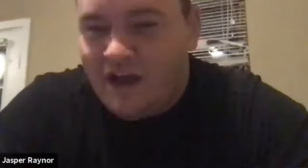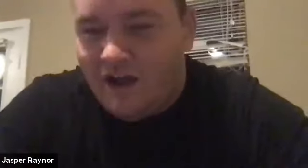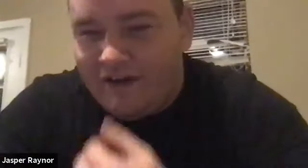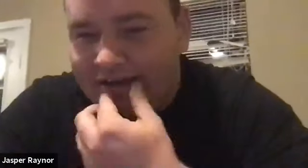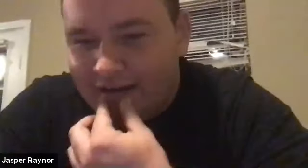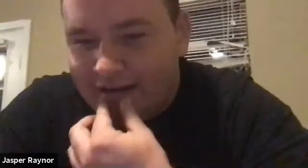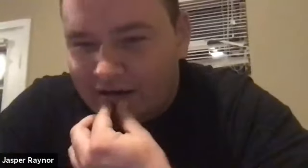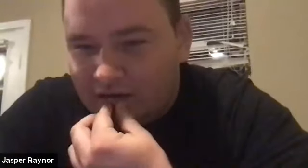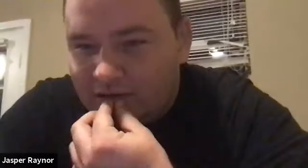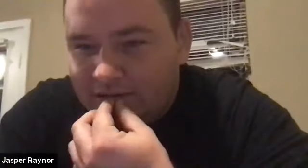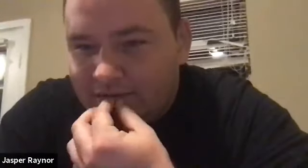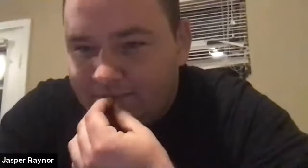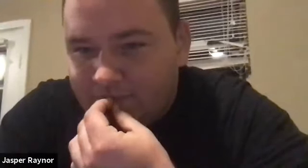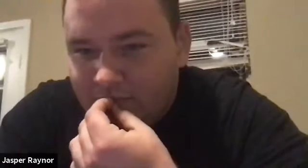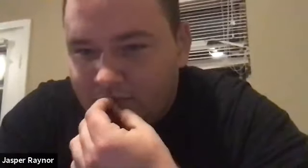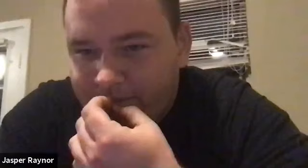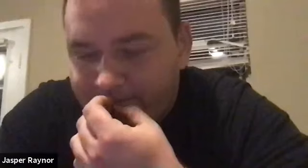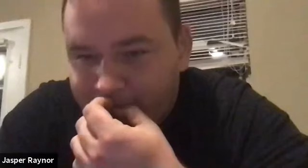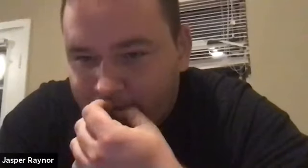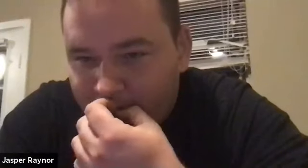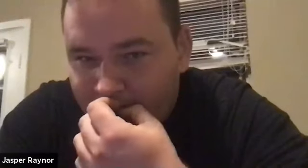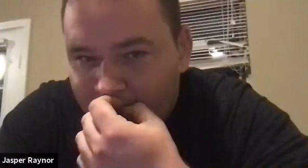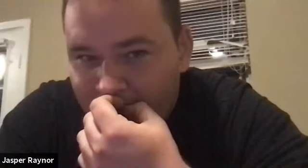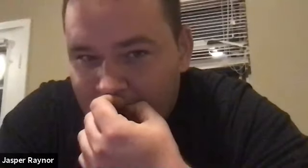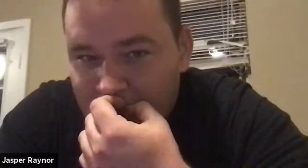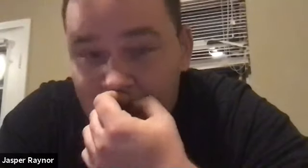All right. What was this again?